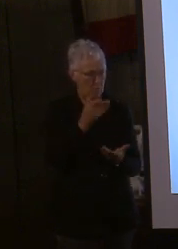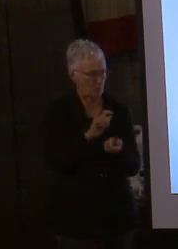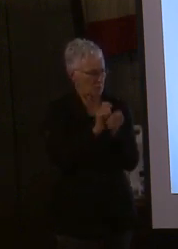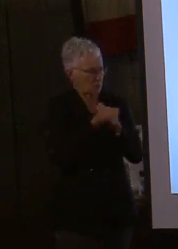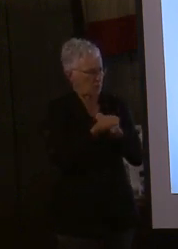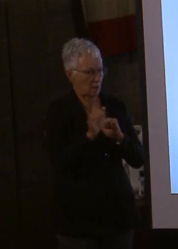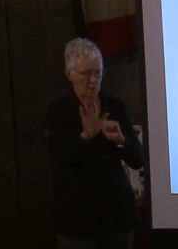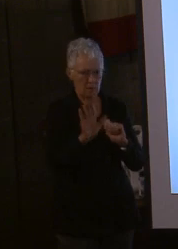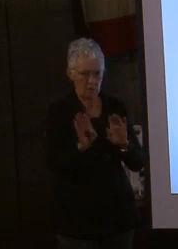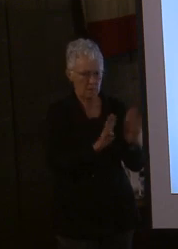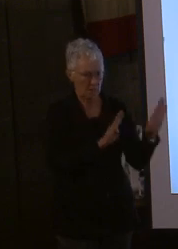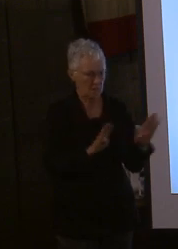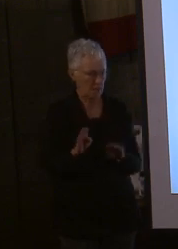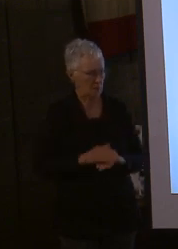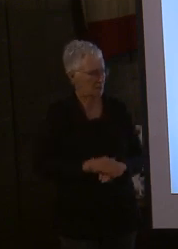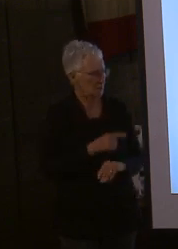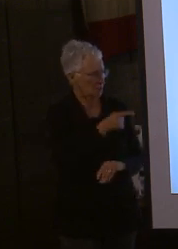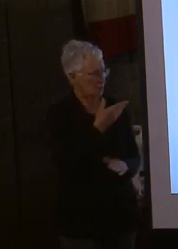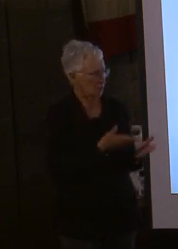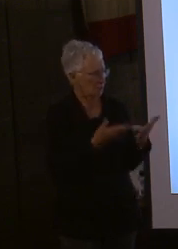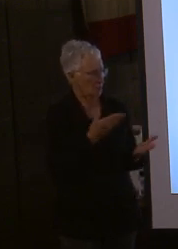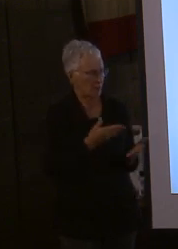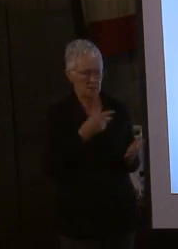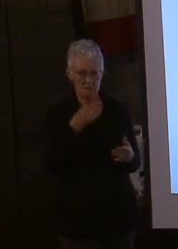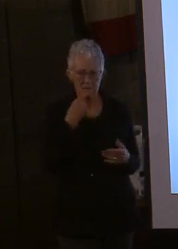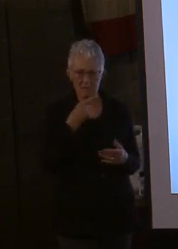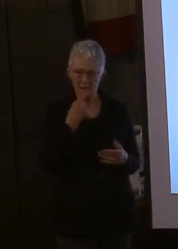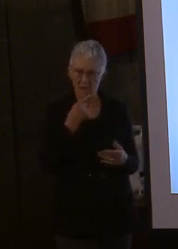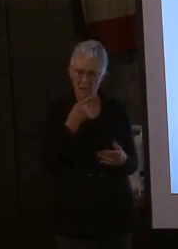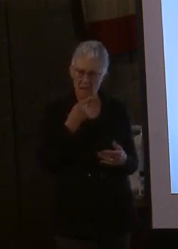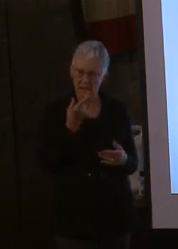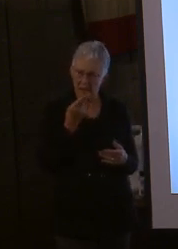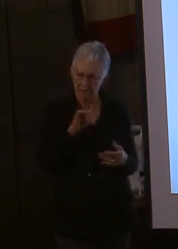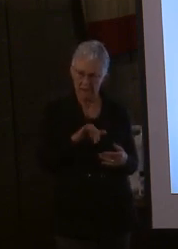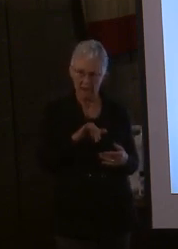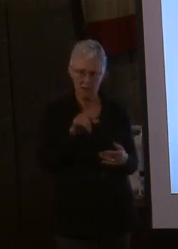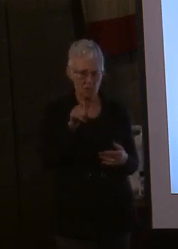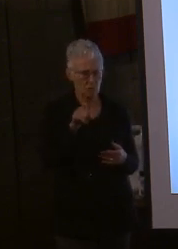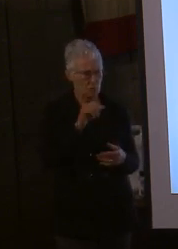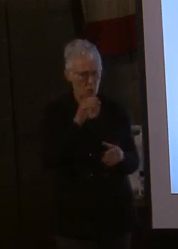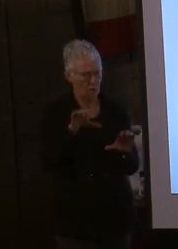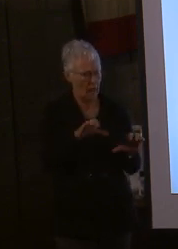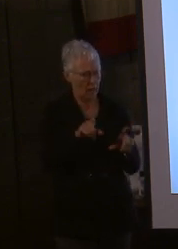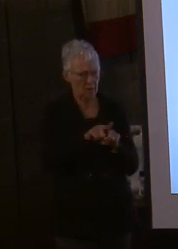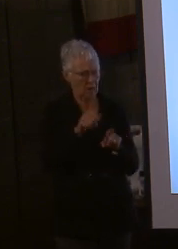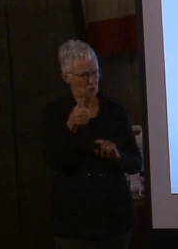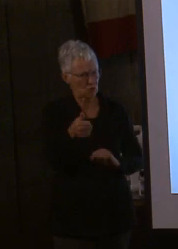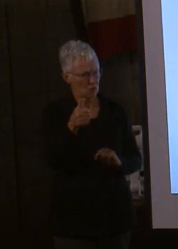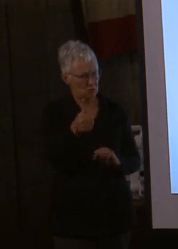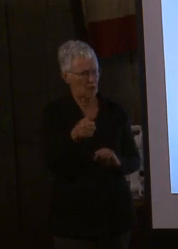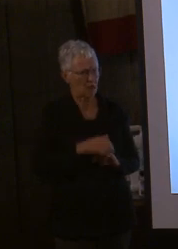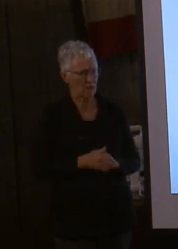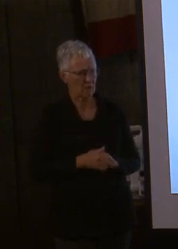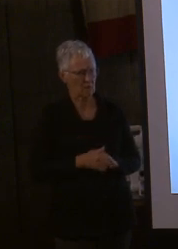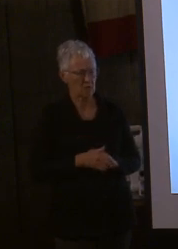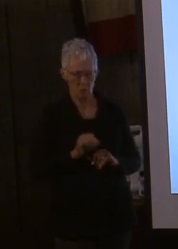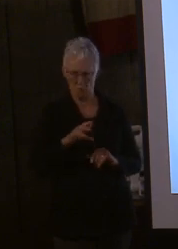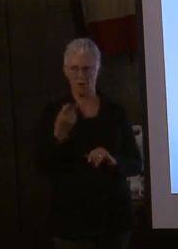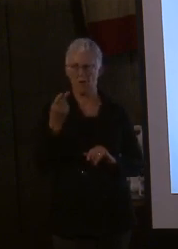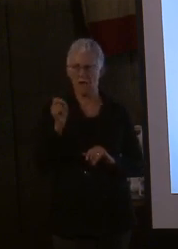to say, hey, Sherry, I noticed you're not yourself lately. Or, hey, Sherry, wow, that was intense. Are you doing